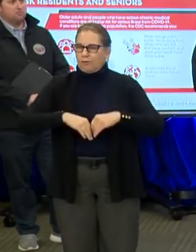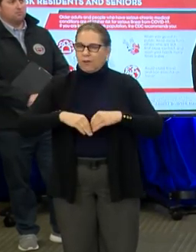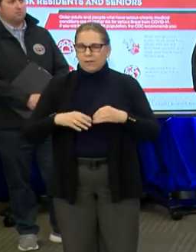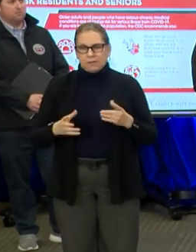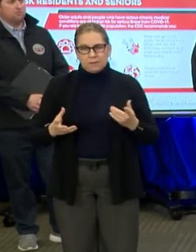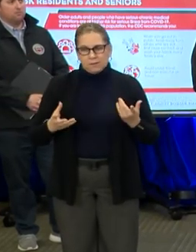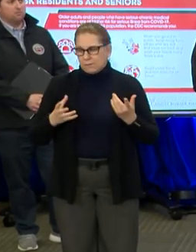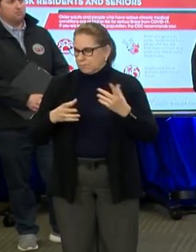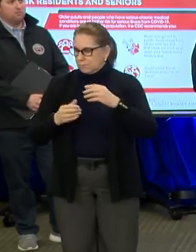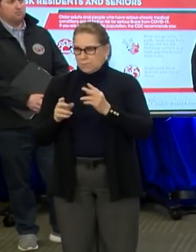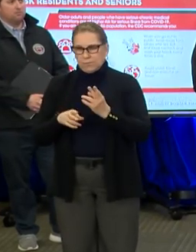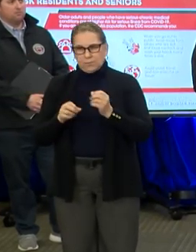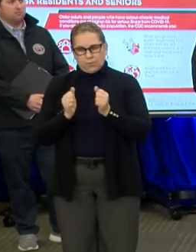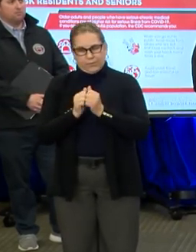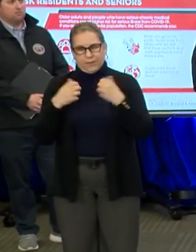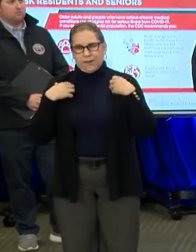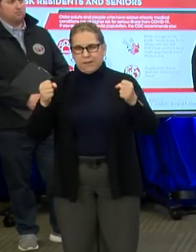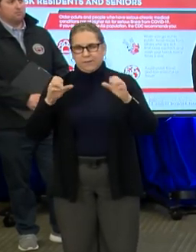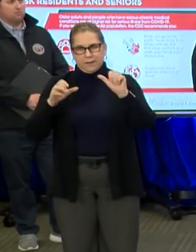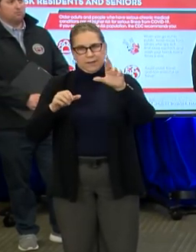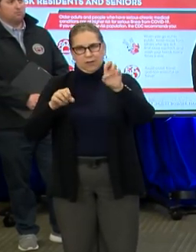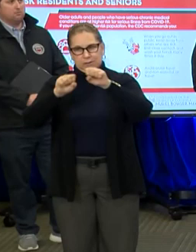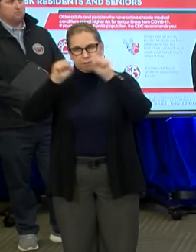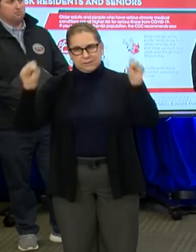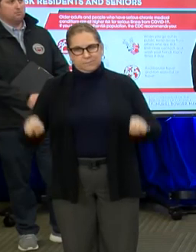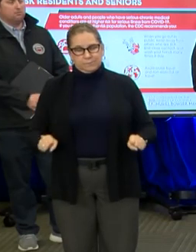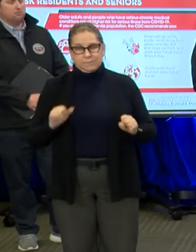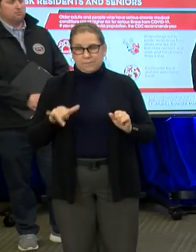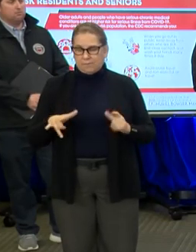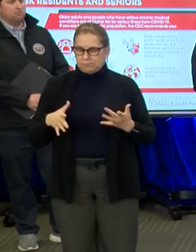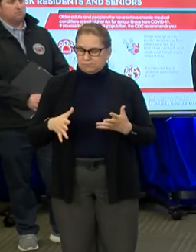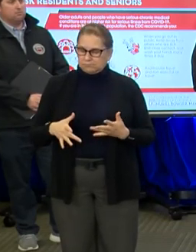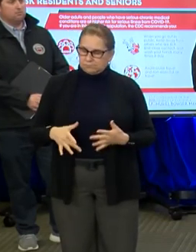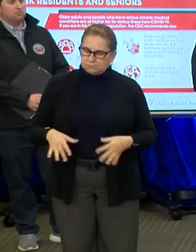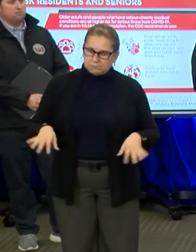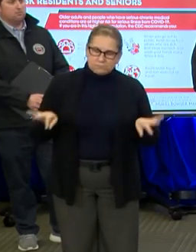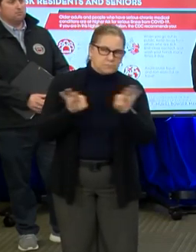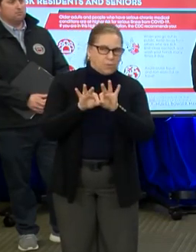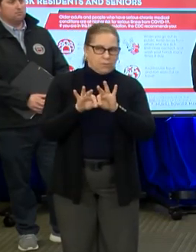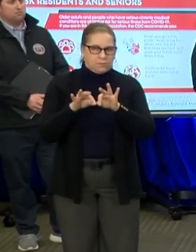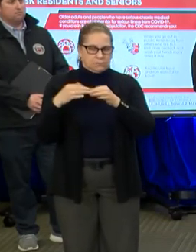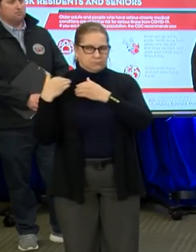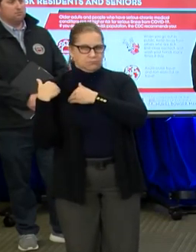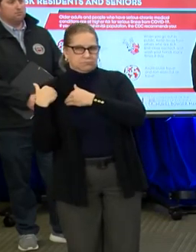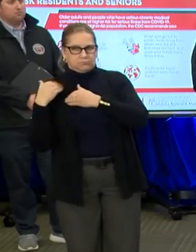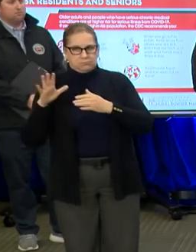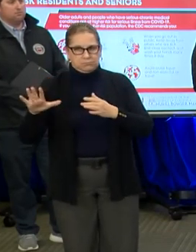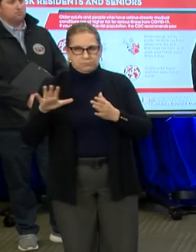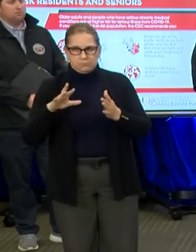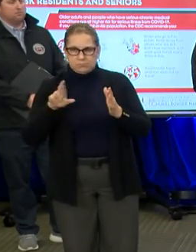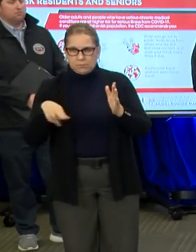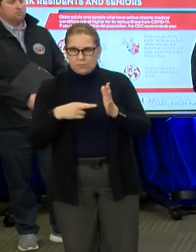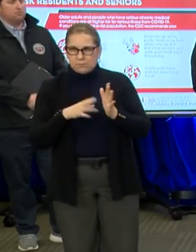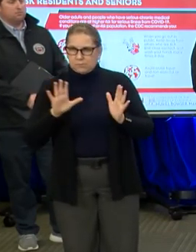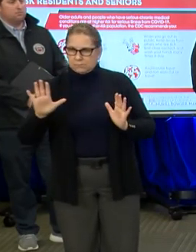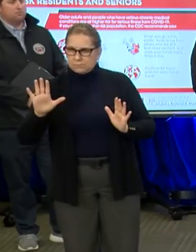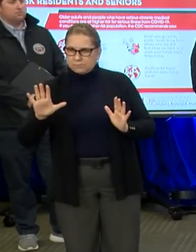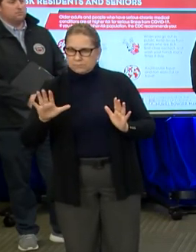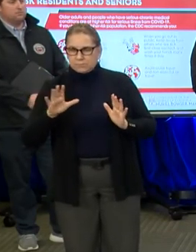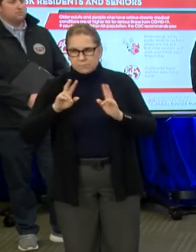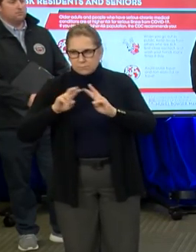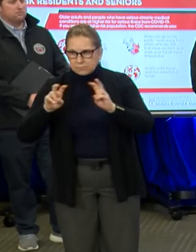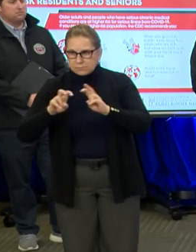ensuring access to our population. We continue to assess the rapidly evolving situation in the district, and